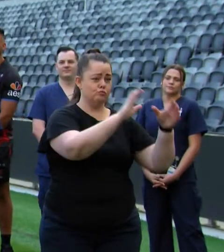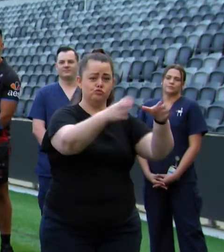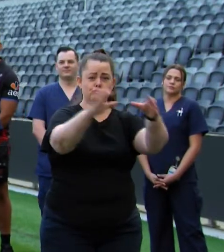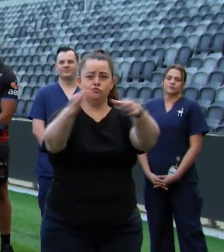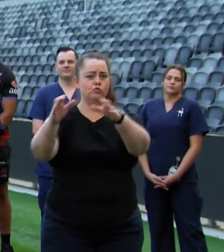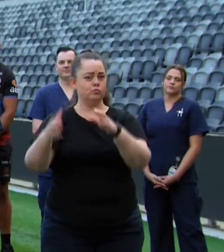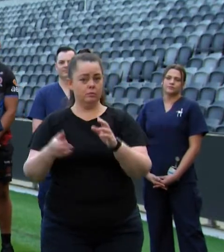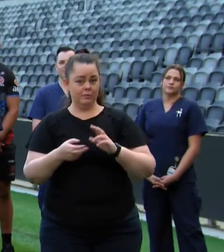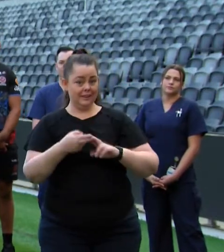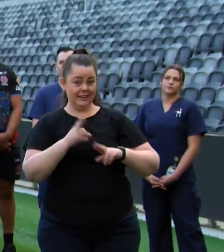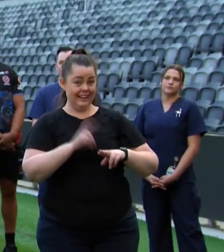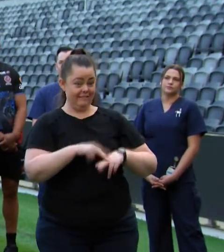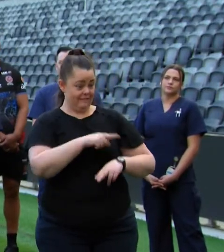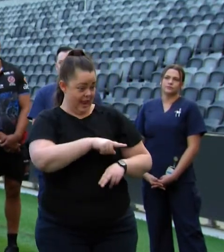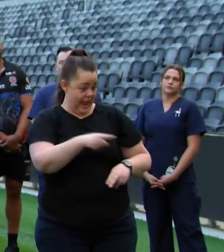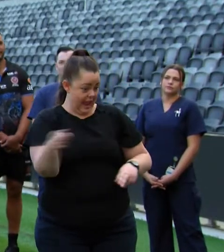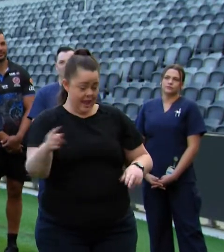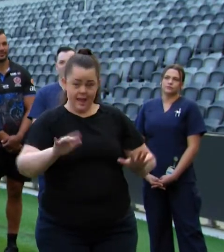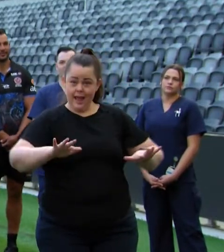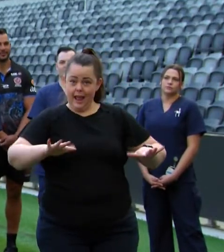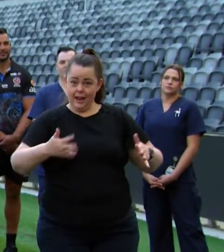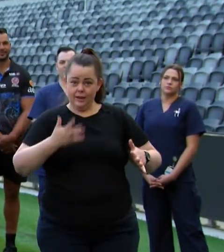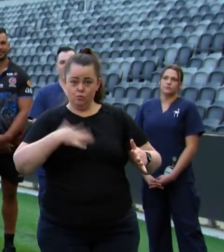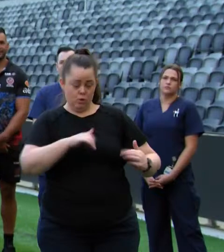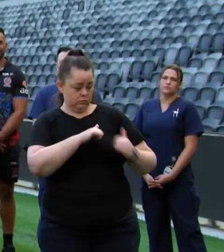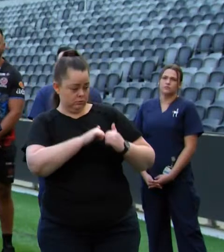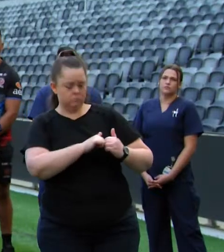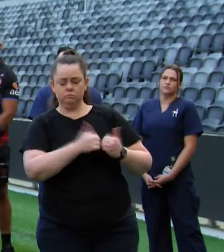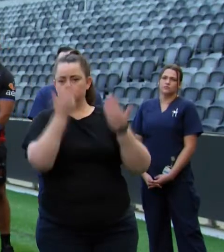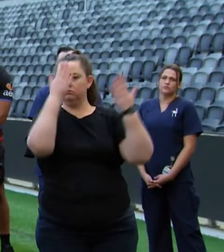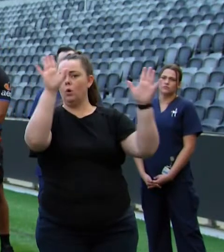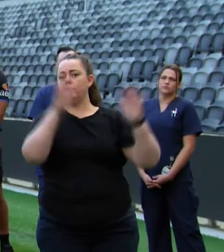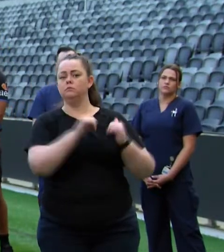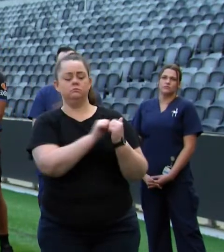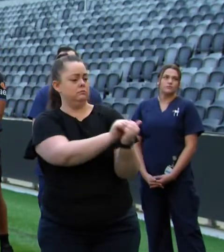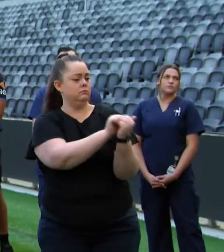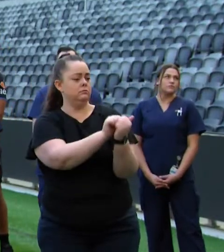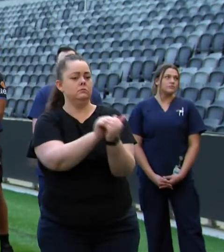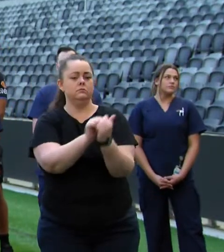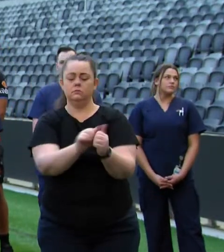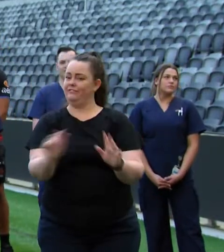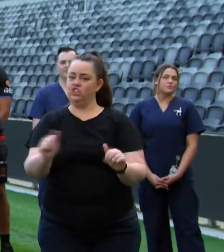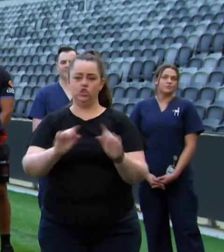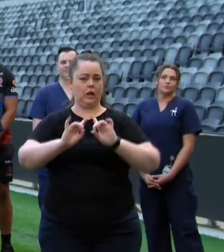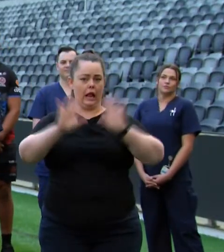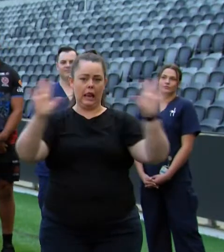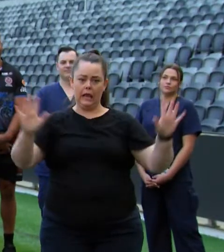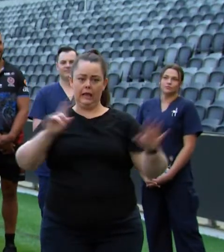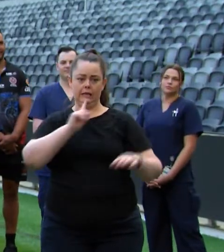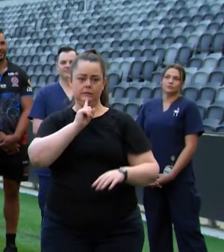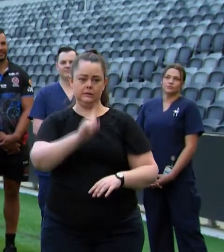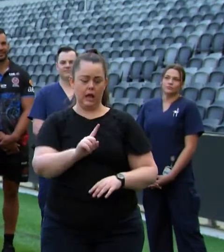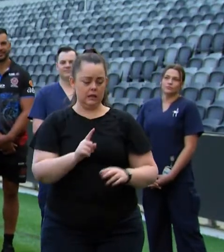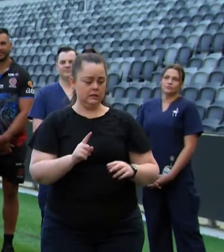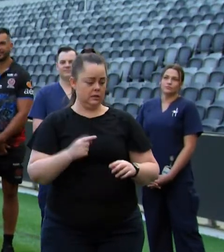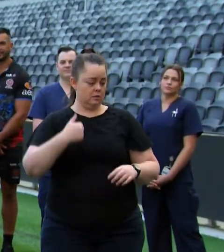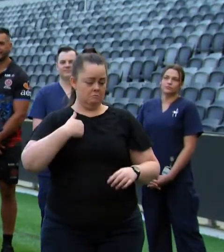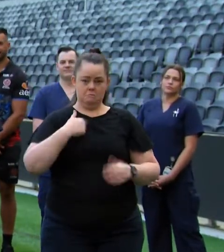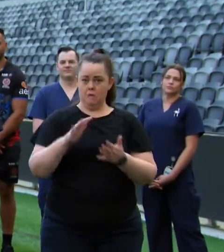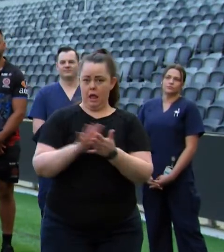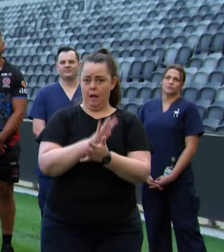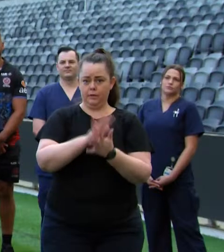outset of my premiership. I made that very clear to all members of the crossbench in mid to late last